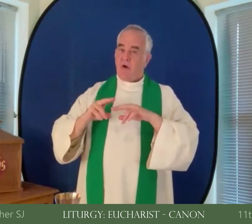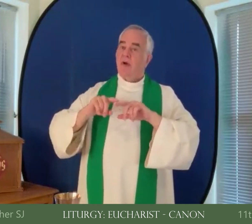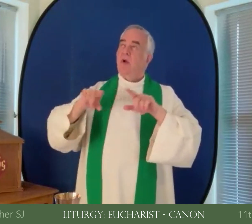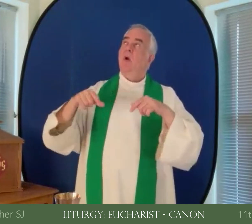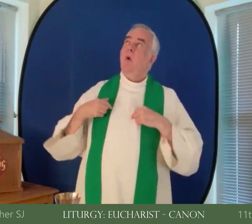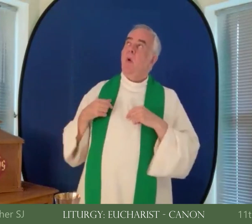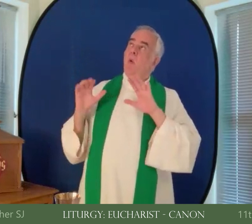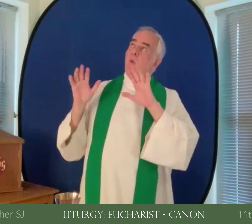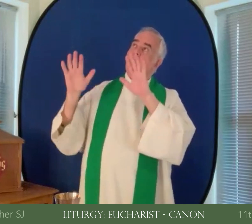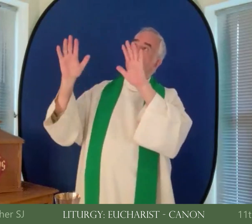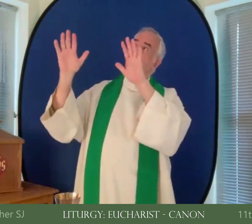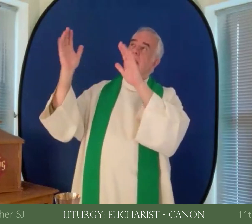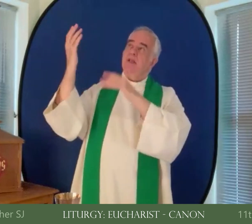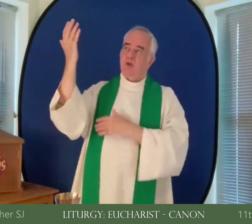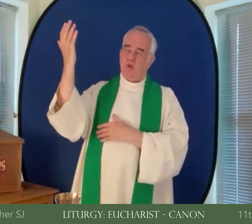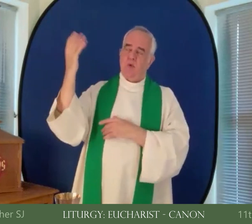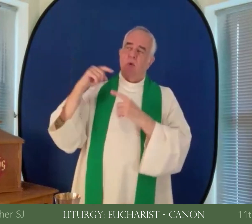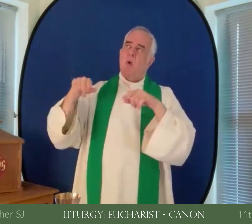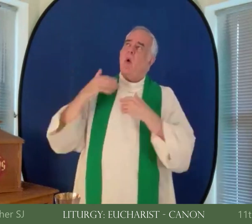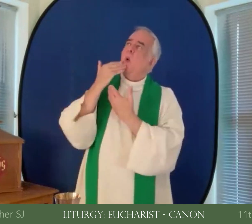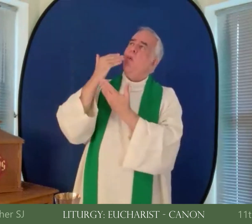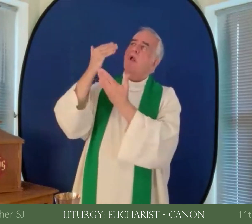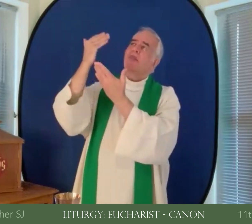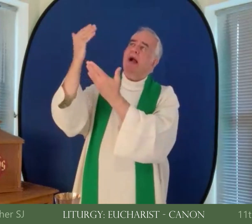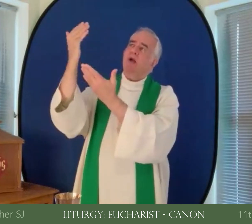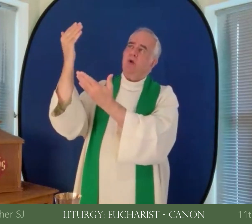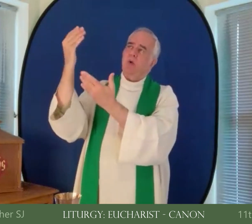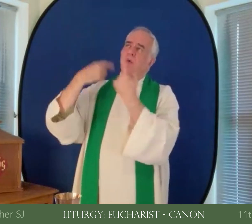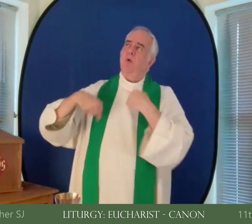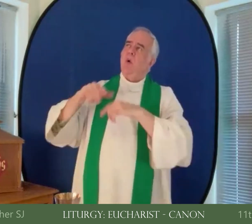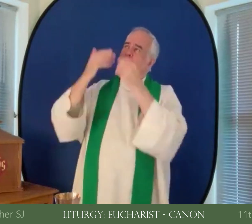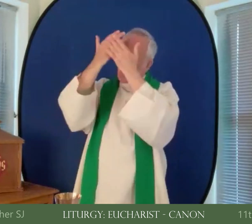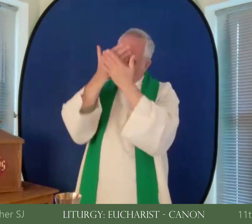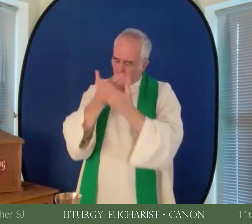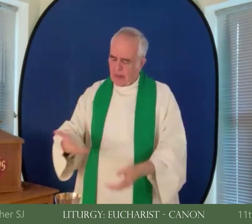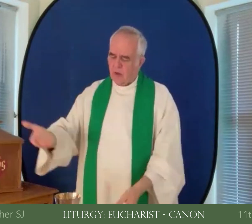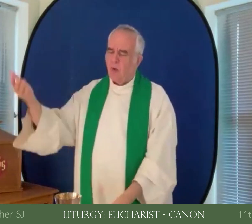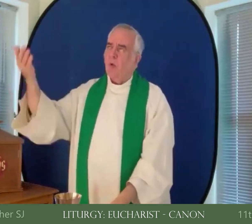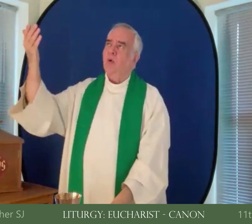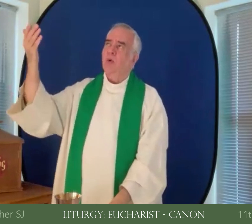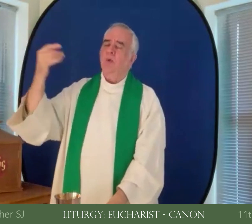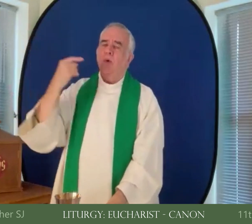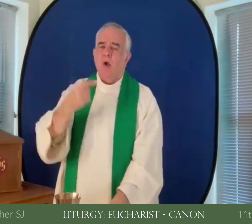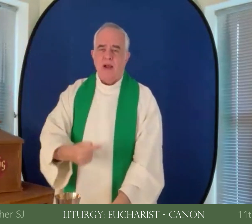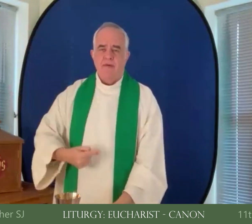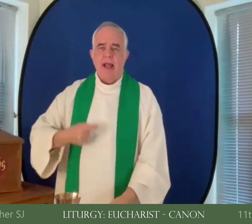Father, we praise you. We thank you. We adore you